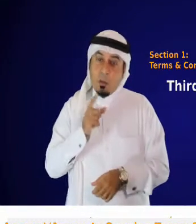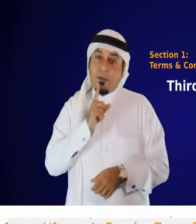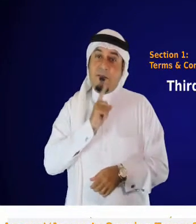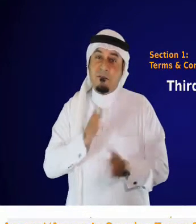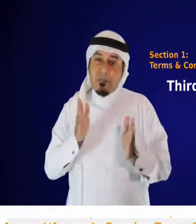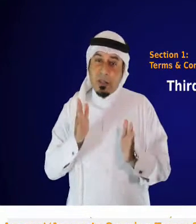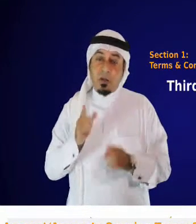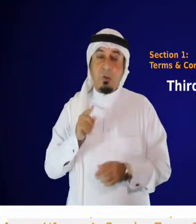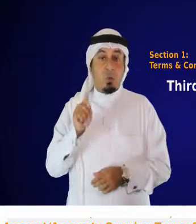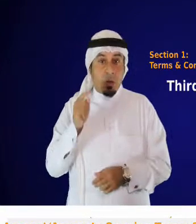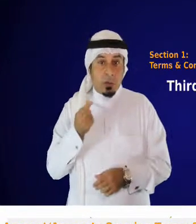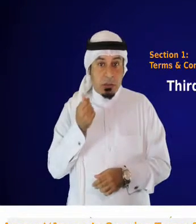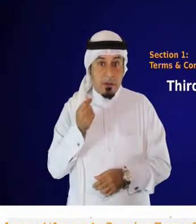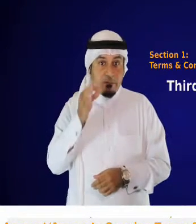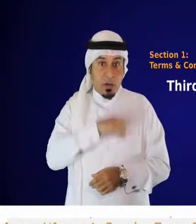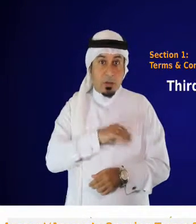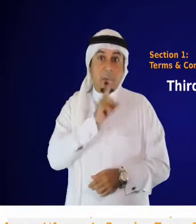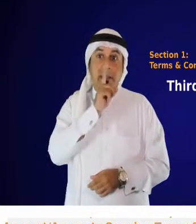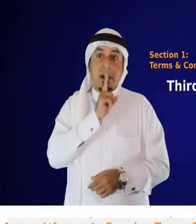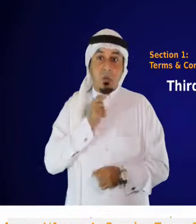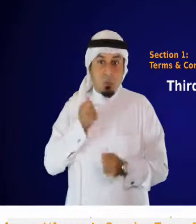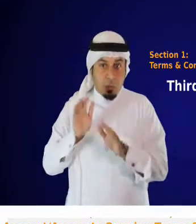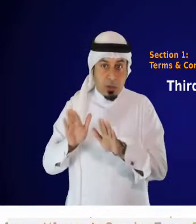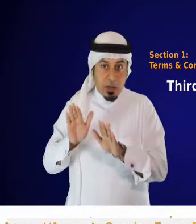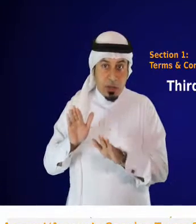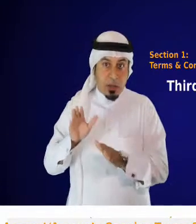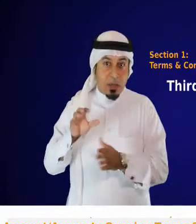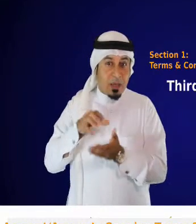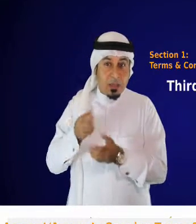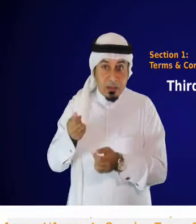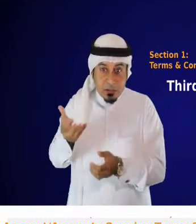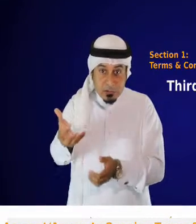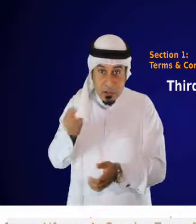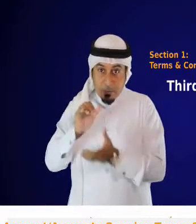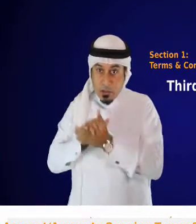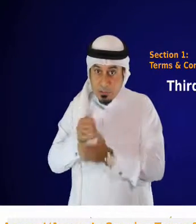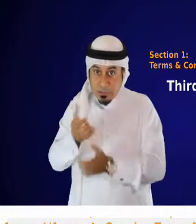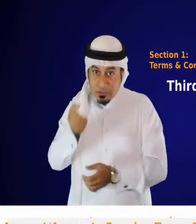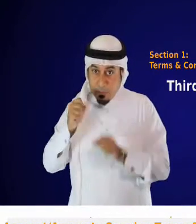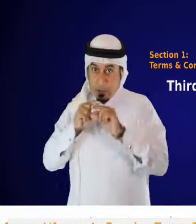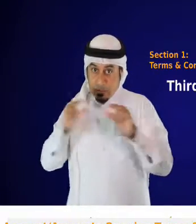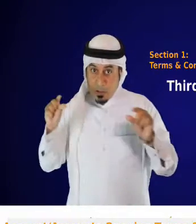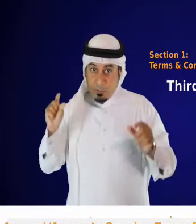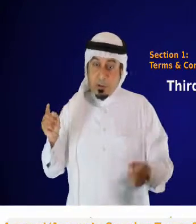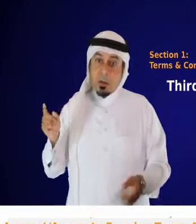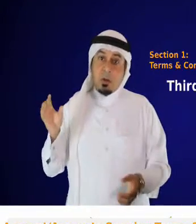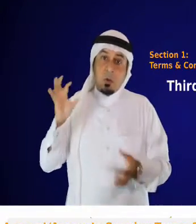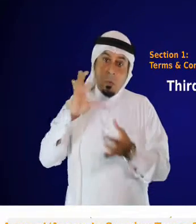of interest are agreed on the date of the term fixed deposit, and the customer shall be issued a receipt of the